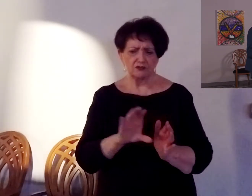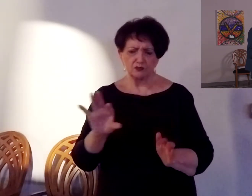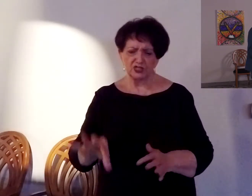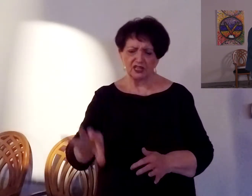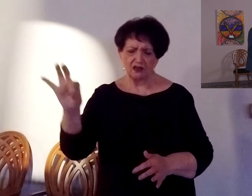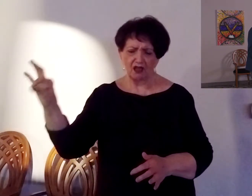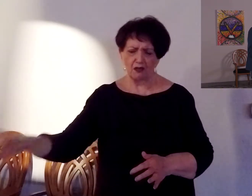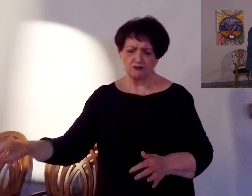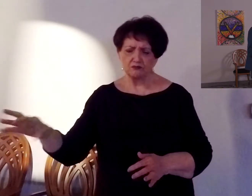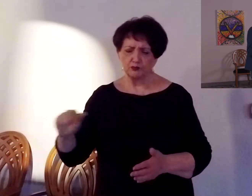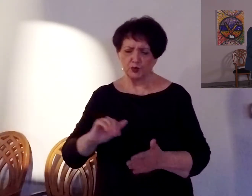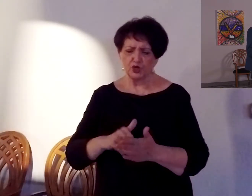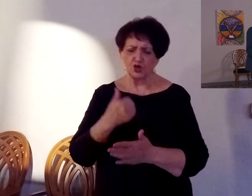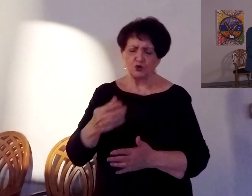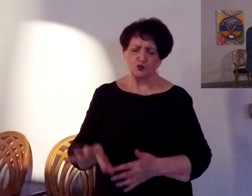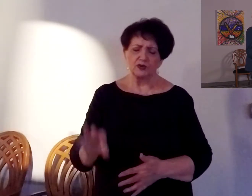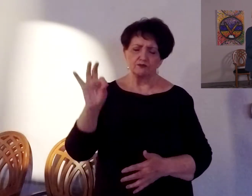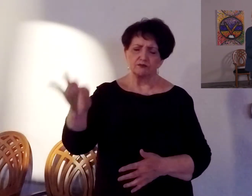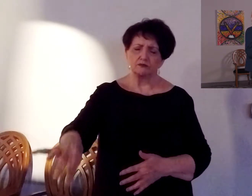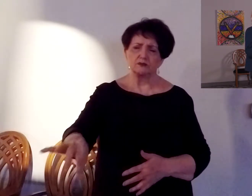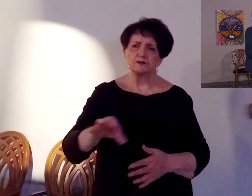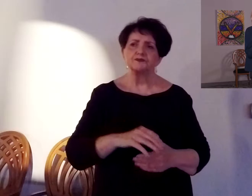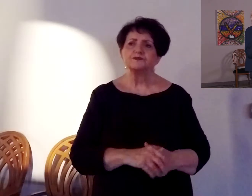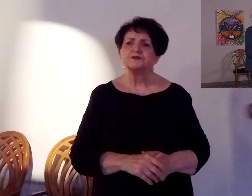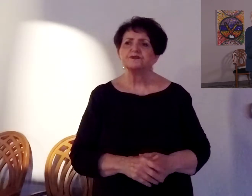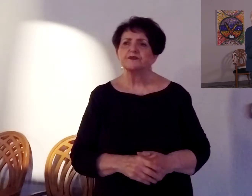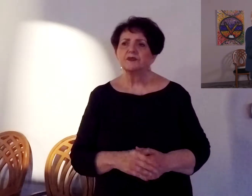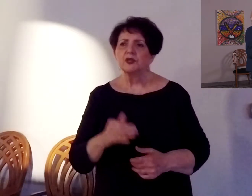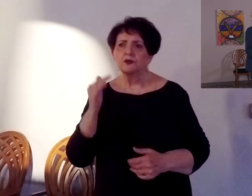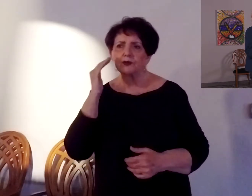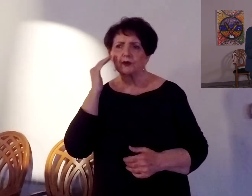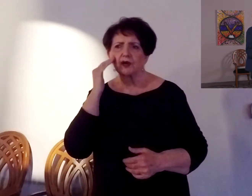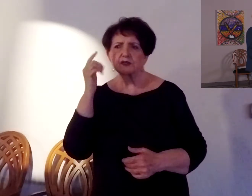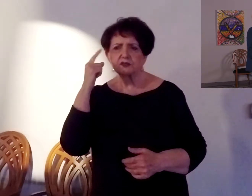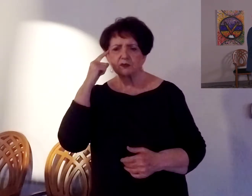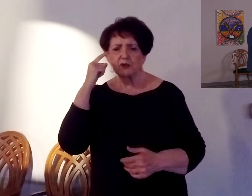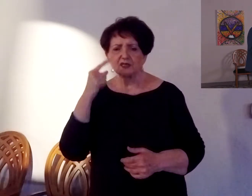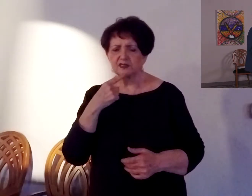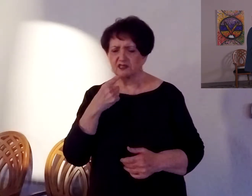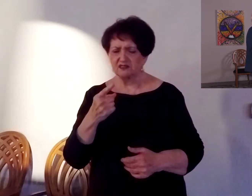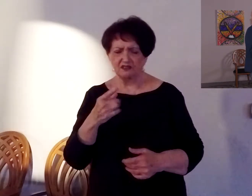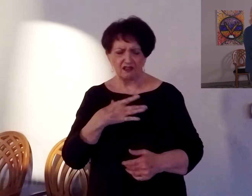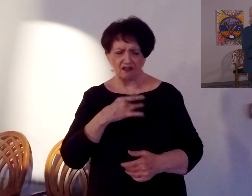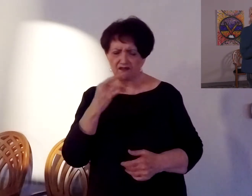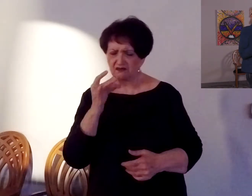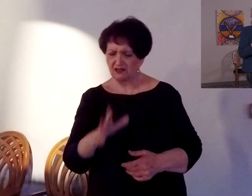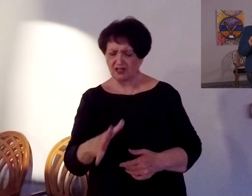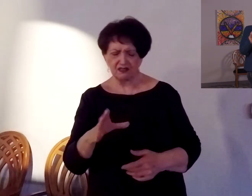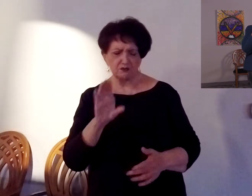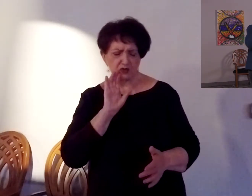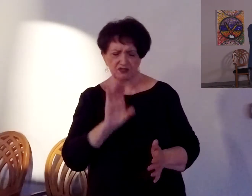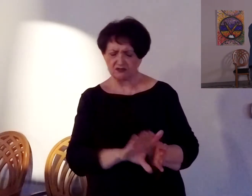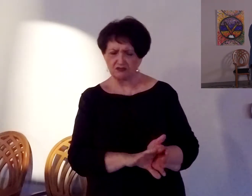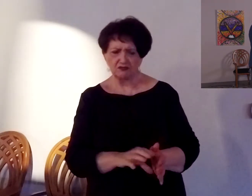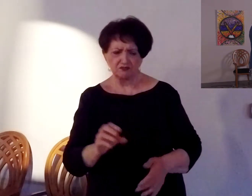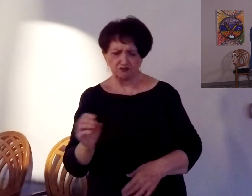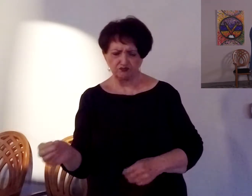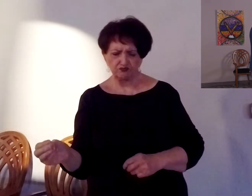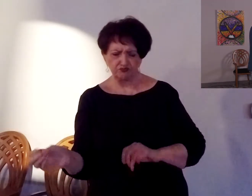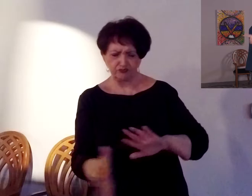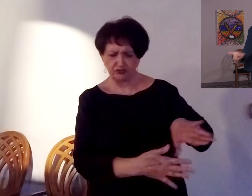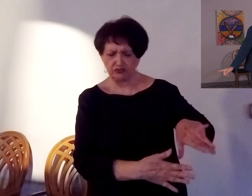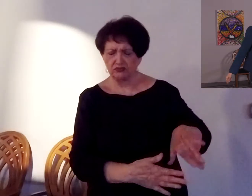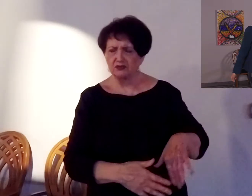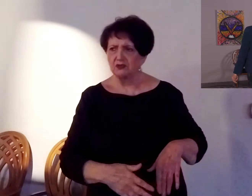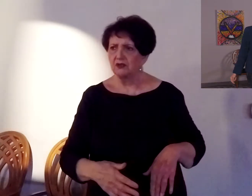picture in. Your conscious mind is the one who says, you know, I don't like this whole film. I'm going to, script. We need a